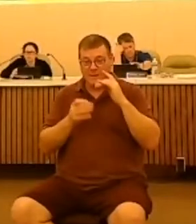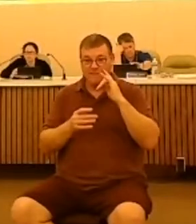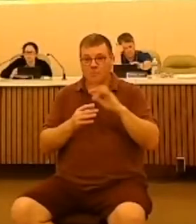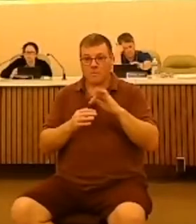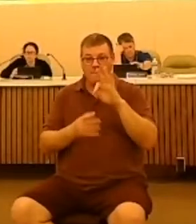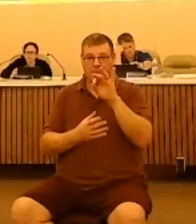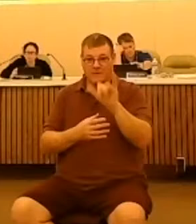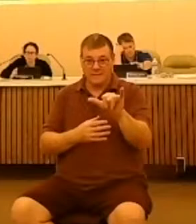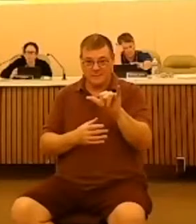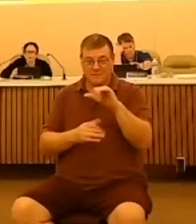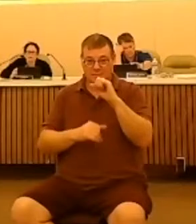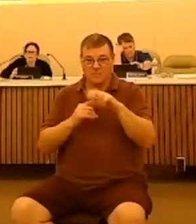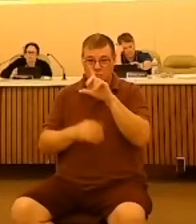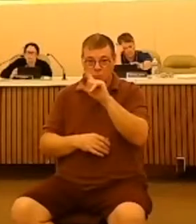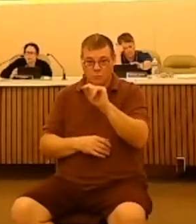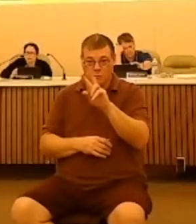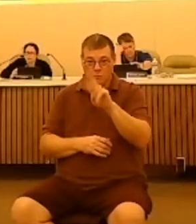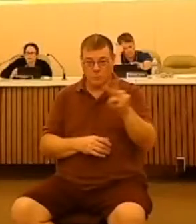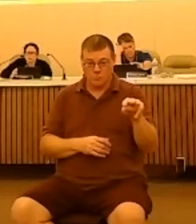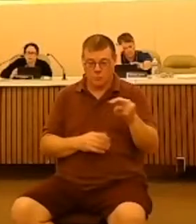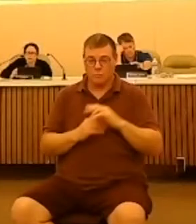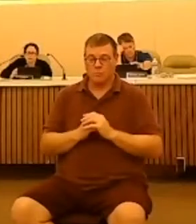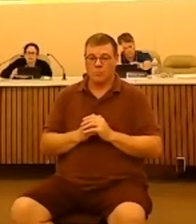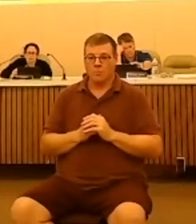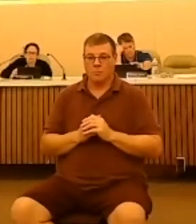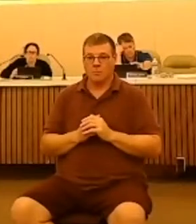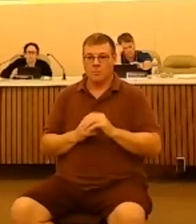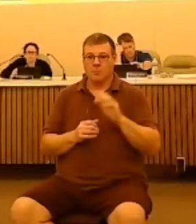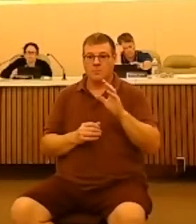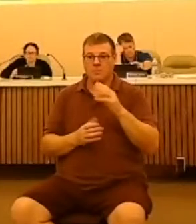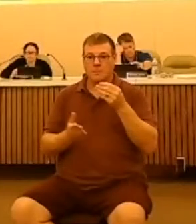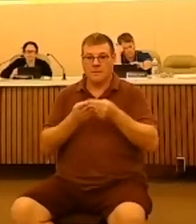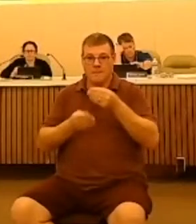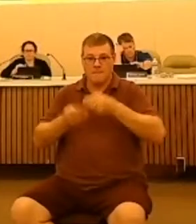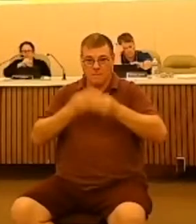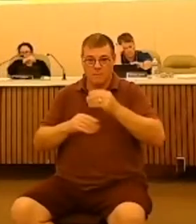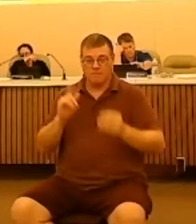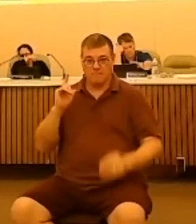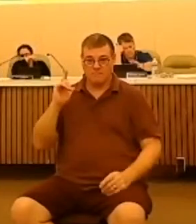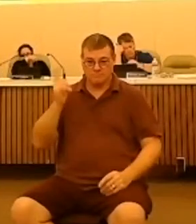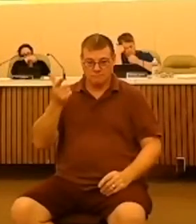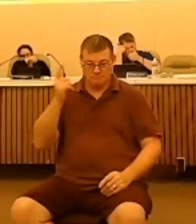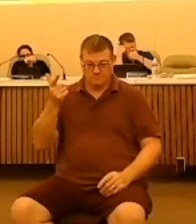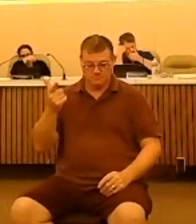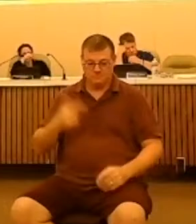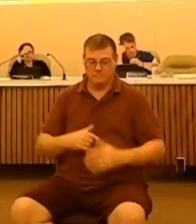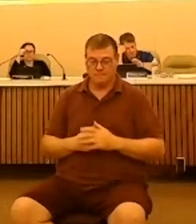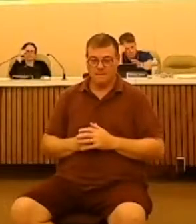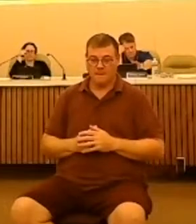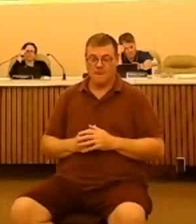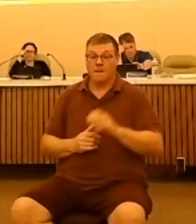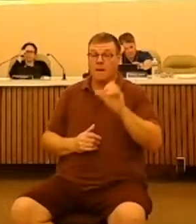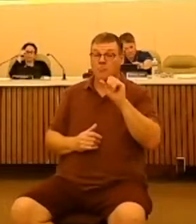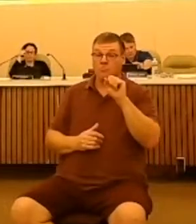year 2022 preliminary budget. Seconded.